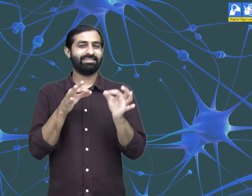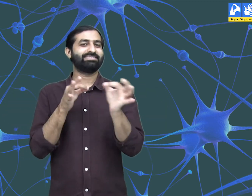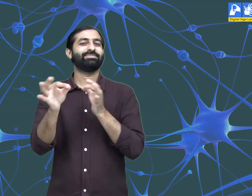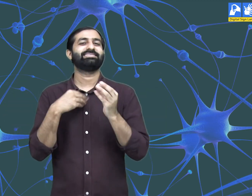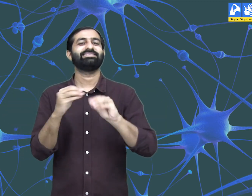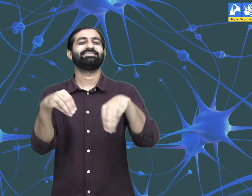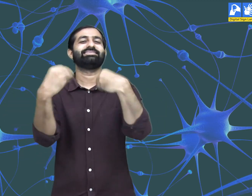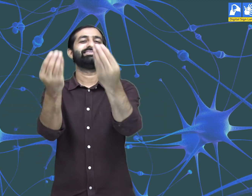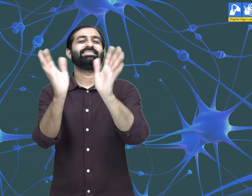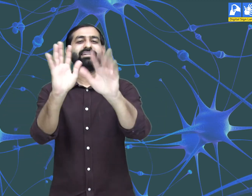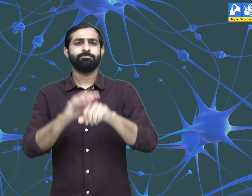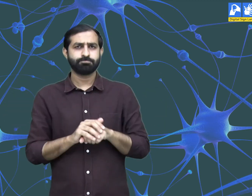Let me tell you.